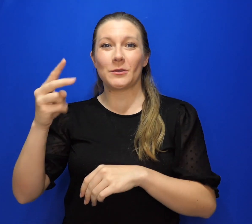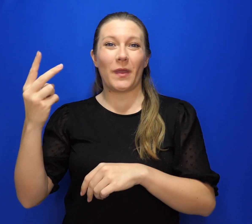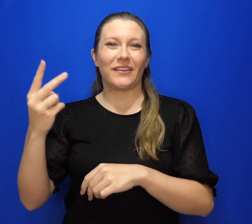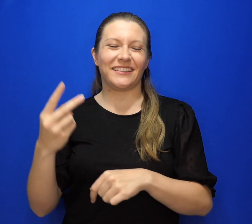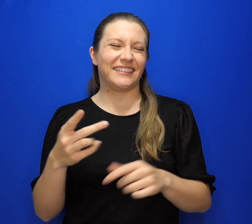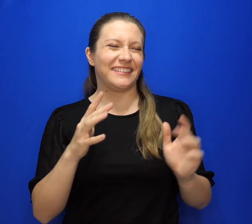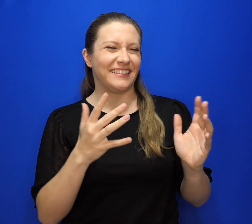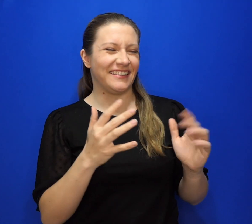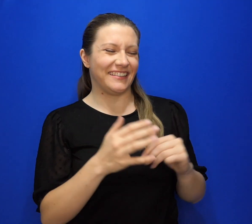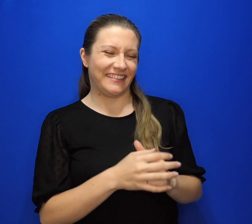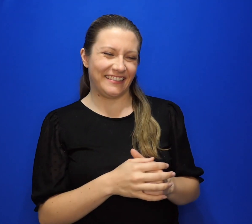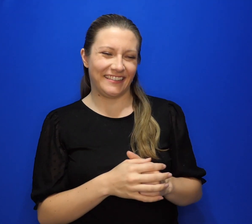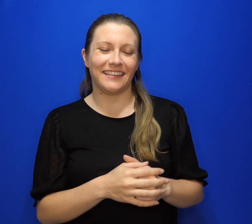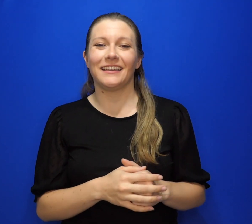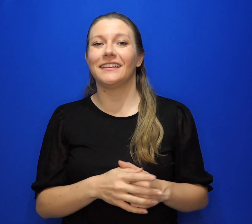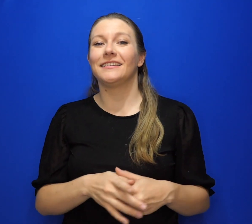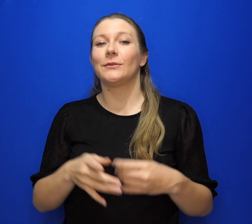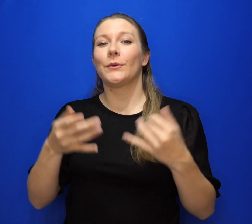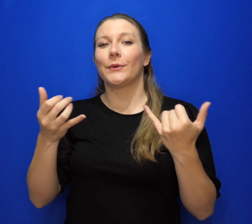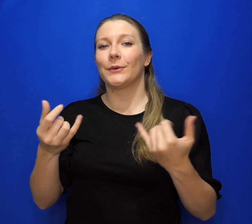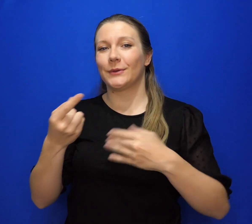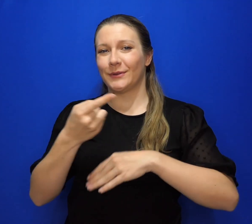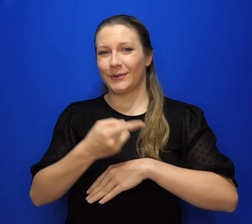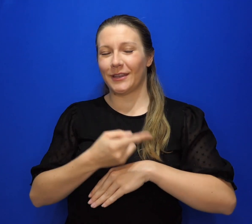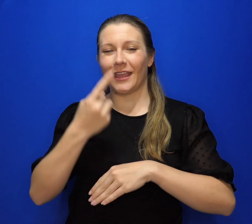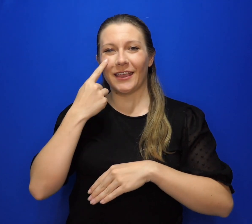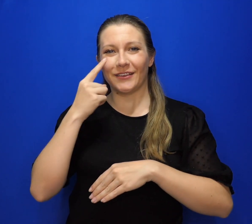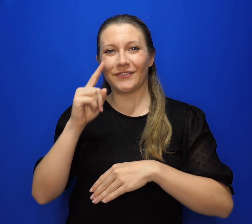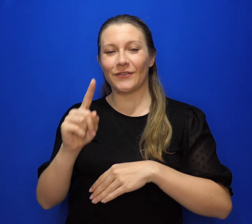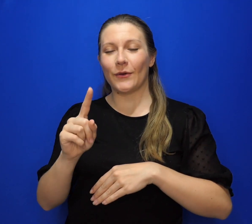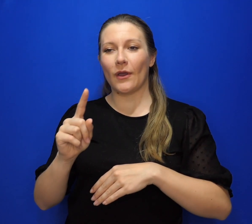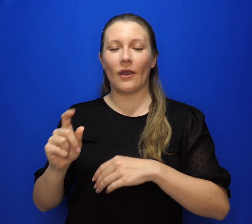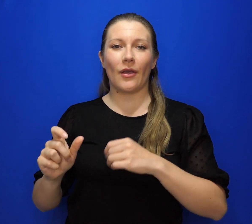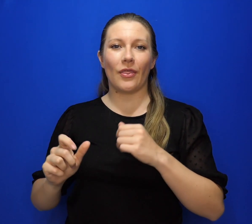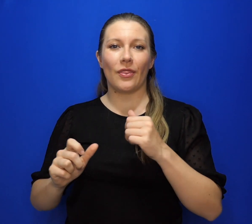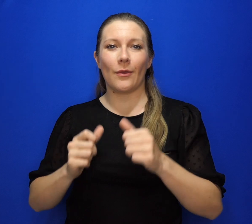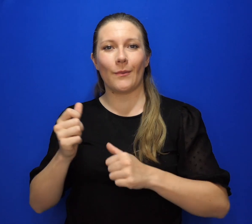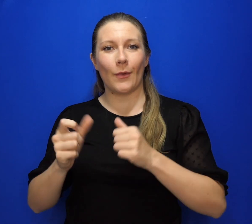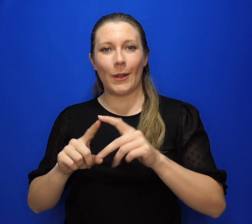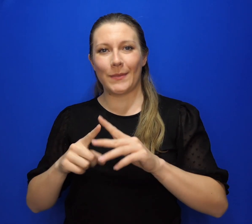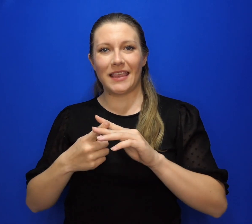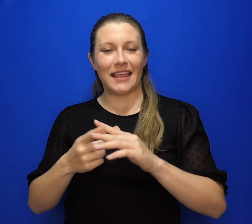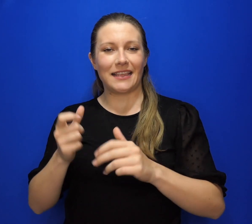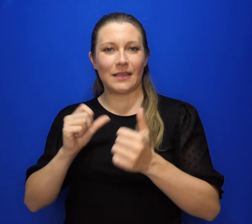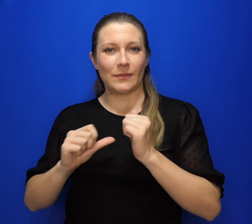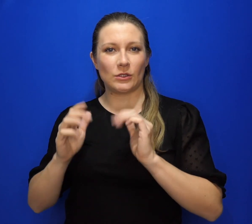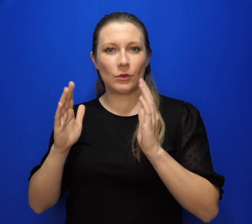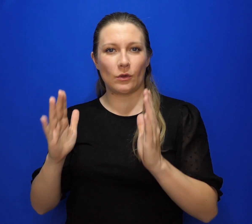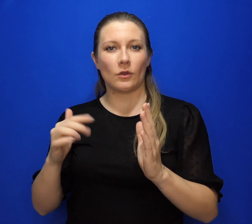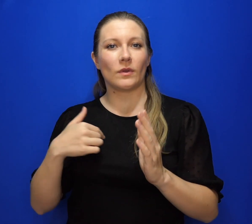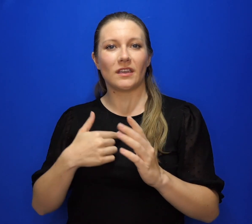So, today for the Bold Beginnings episodes, we're going to do your medical team.